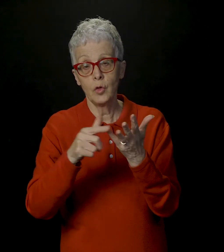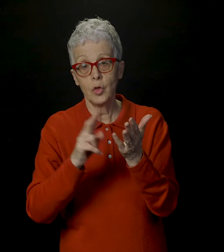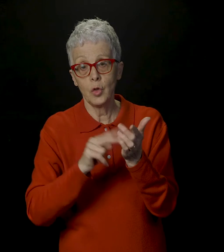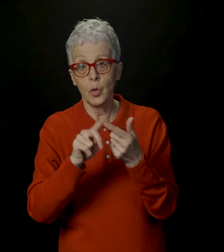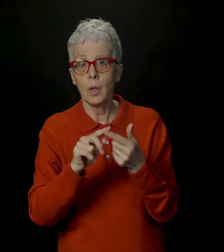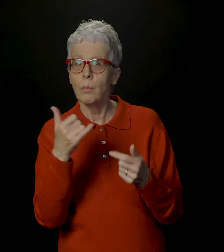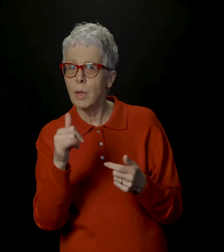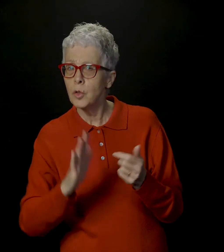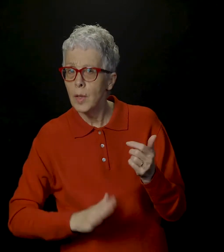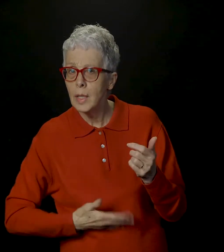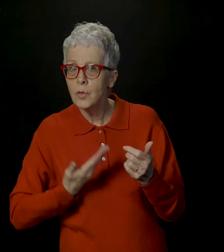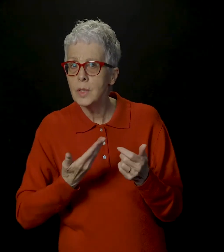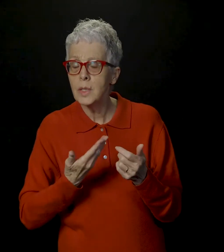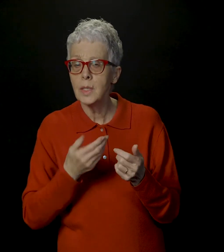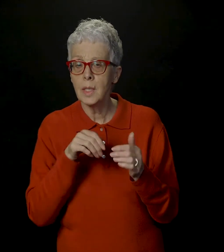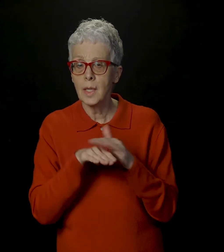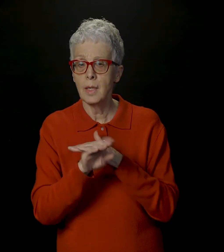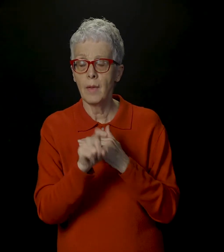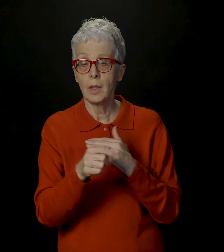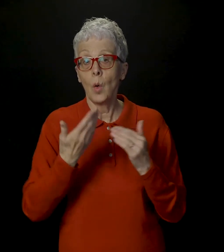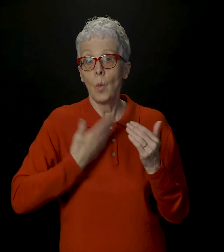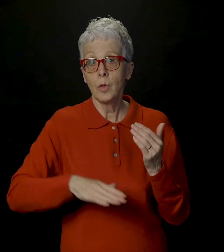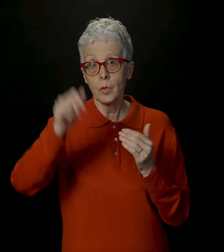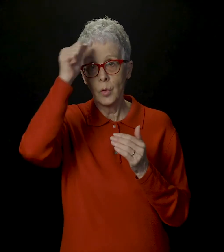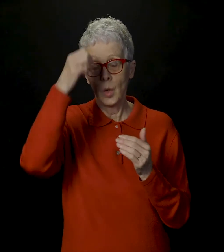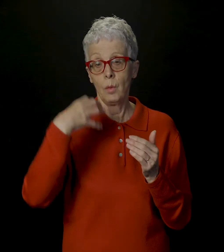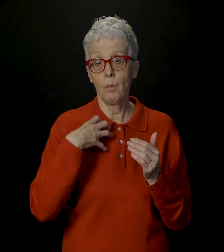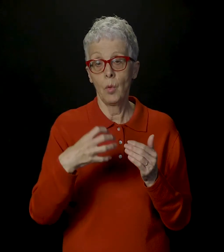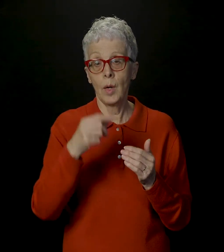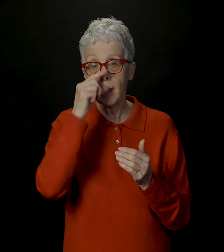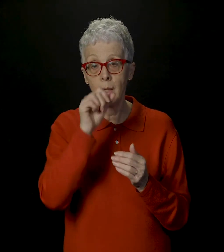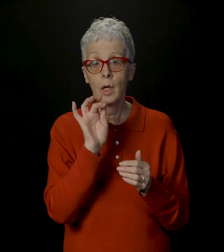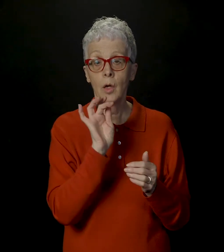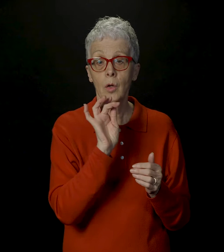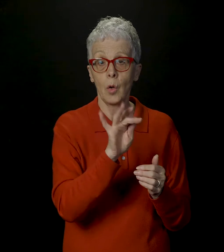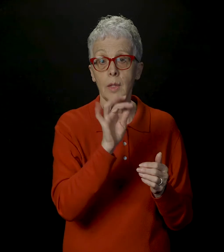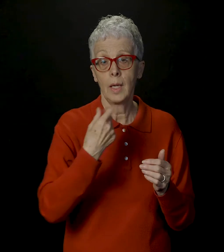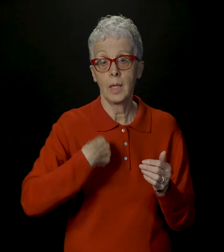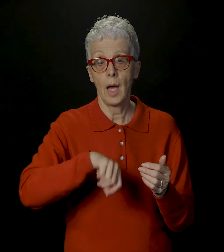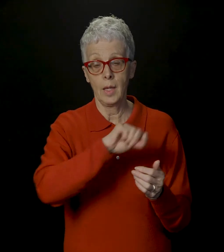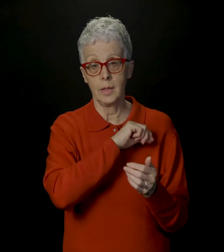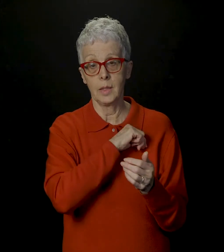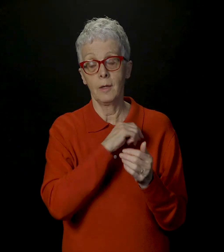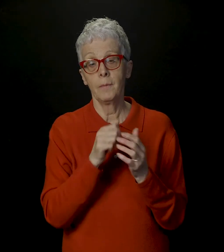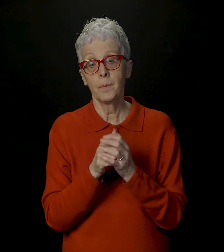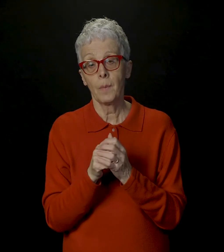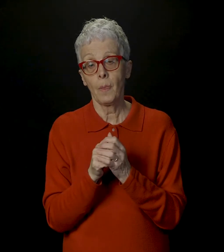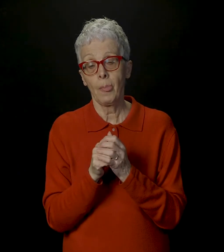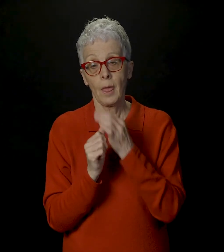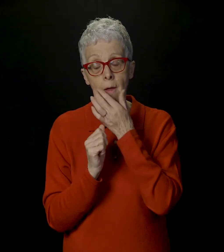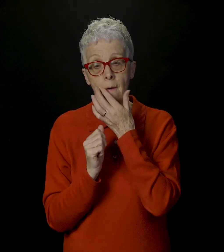Even if you're just A little bit A little bit interested Or just want to know More about it You can get in touch With us And Dave can tell you A bit more about that